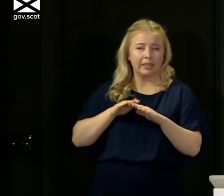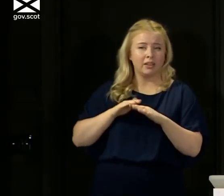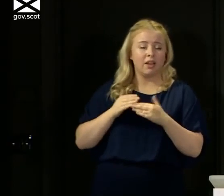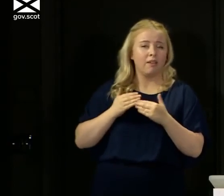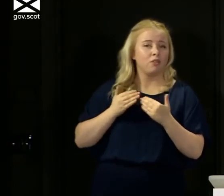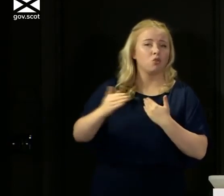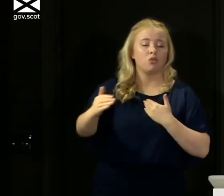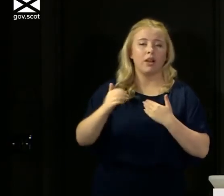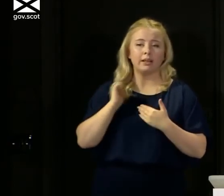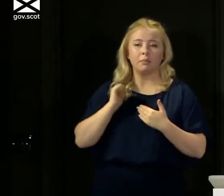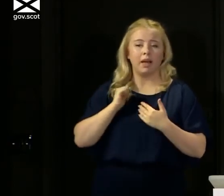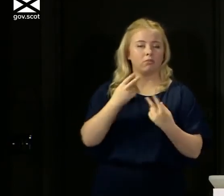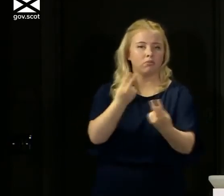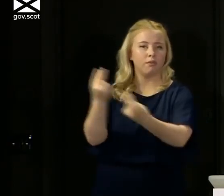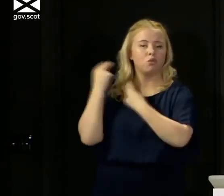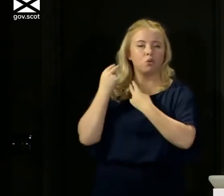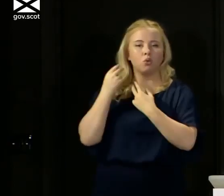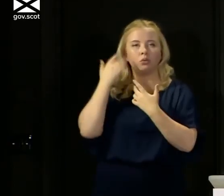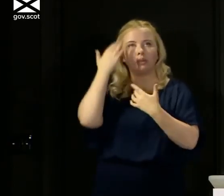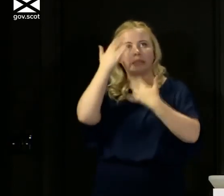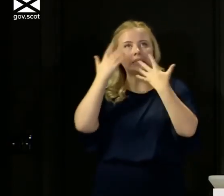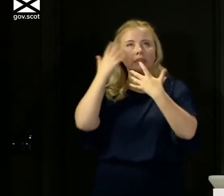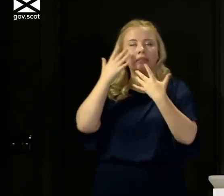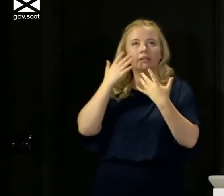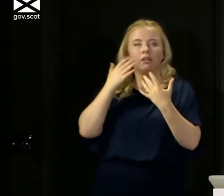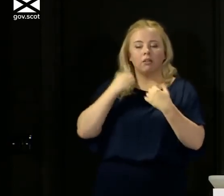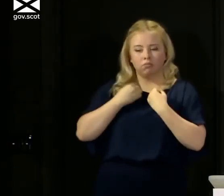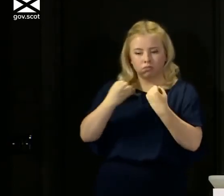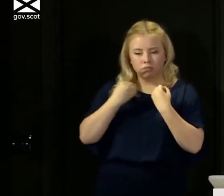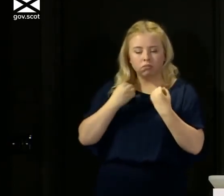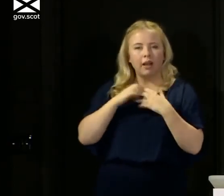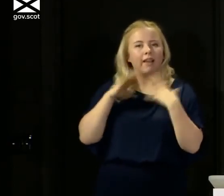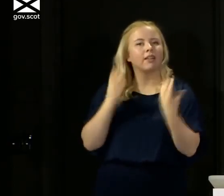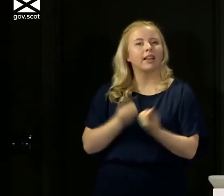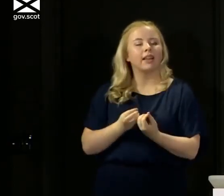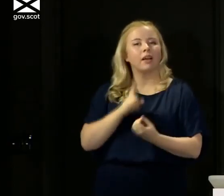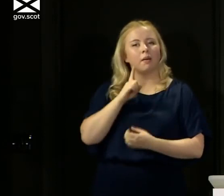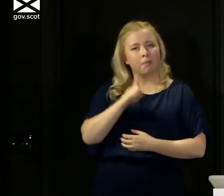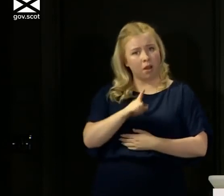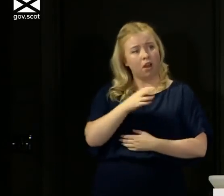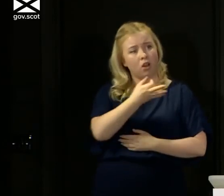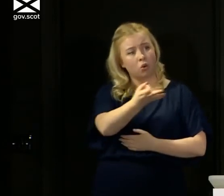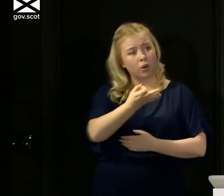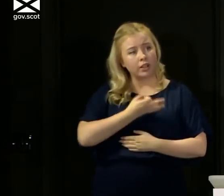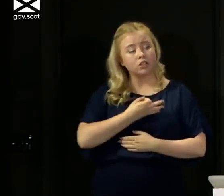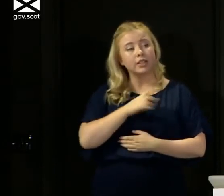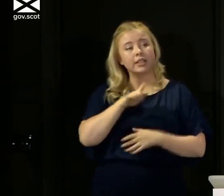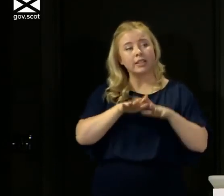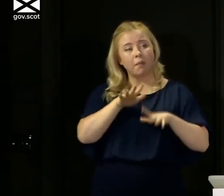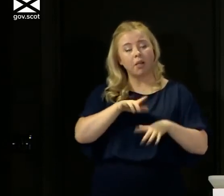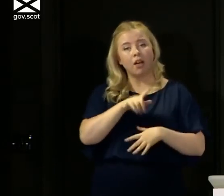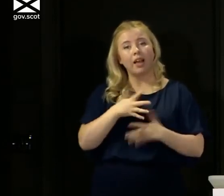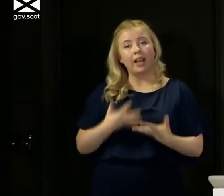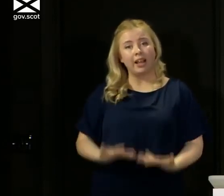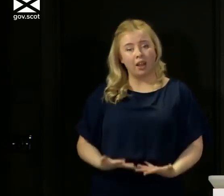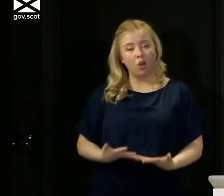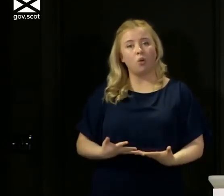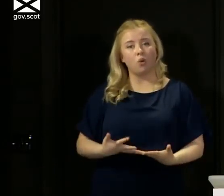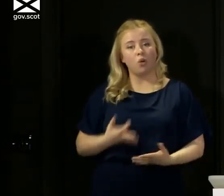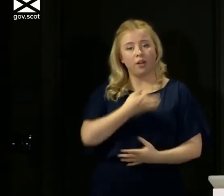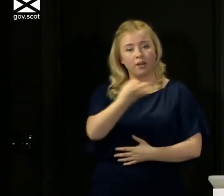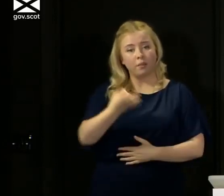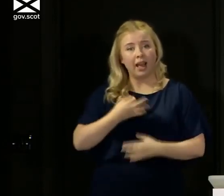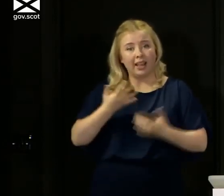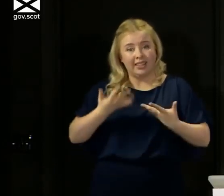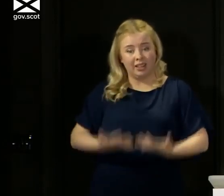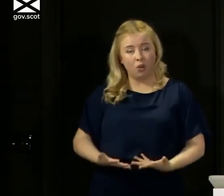come. But given those questions, you know, I would simply say that now to be asked